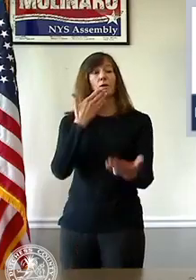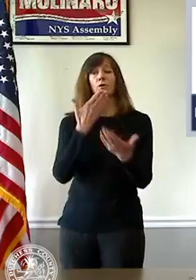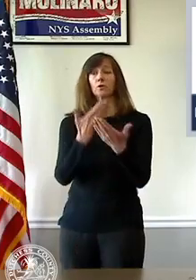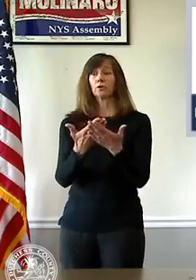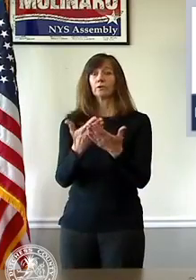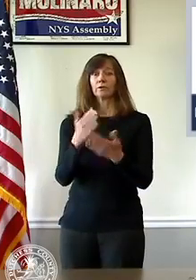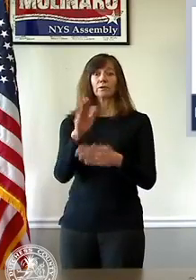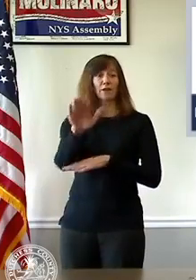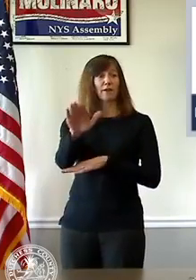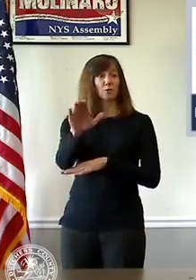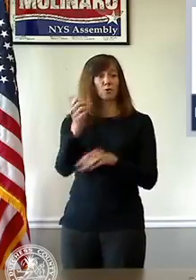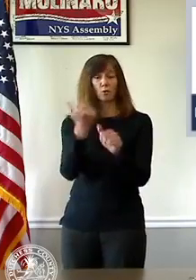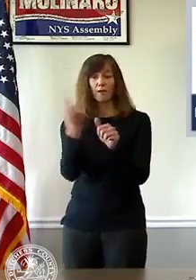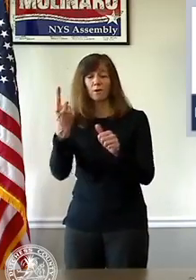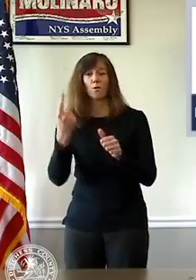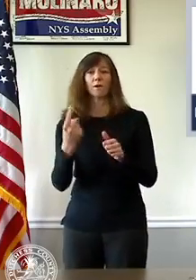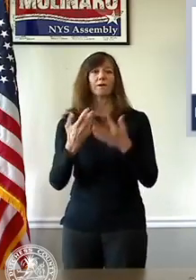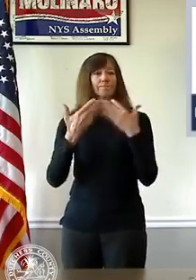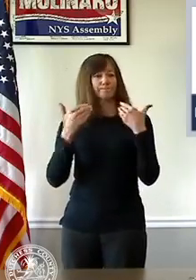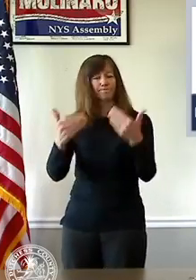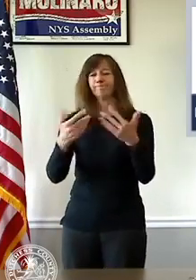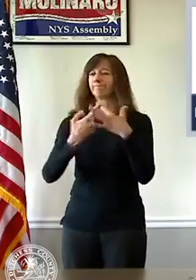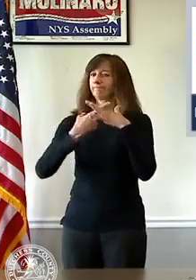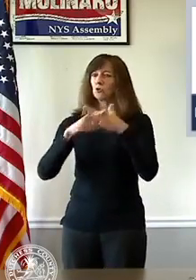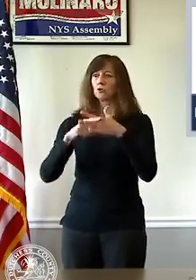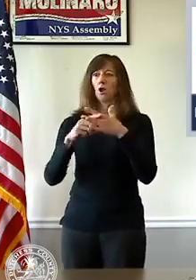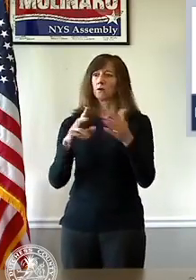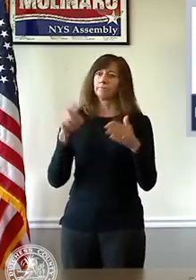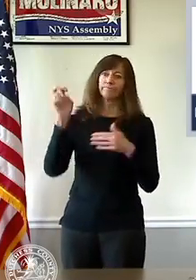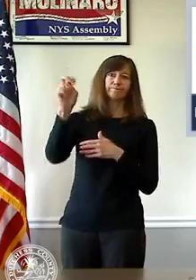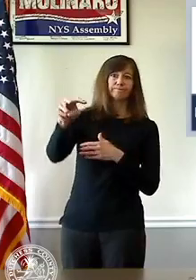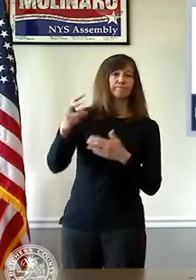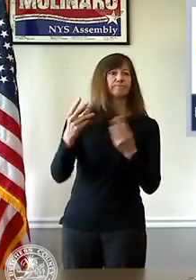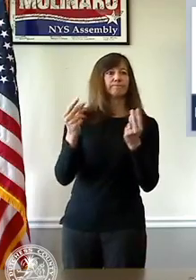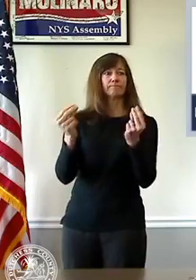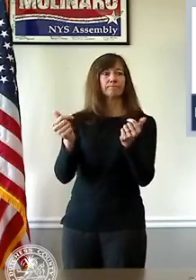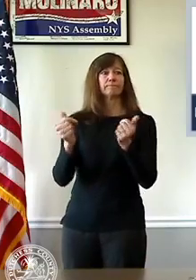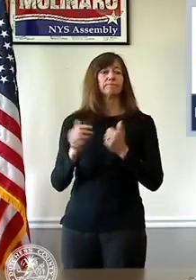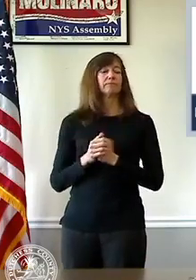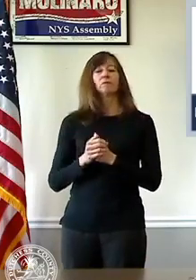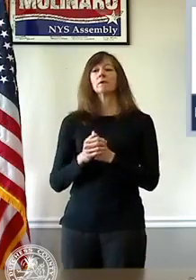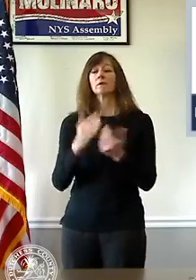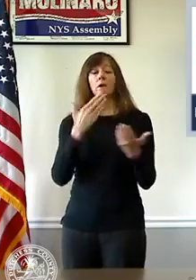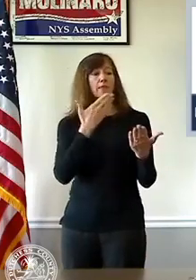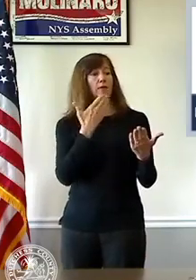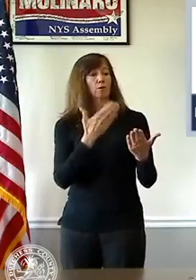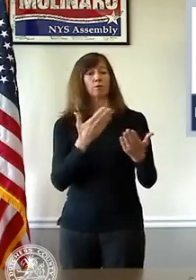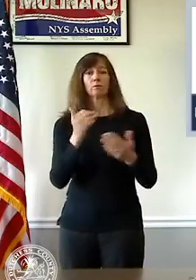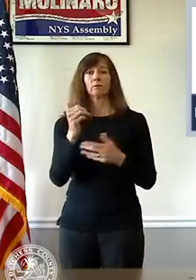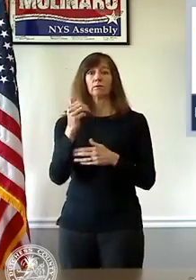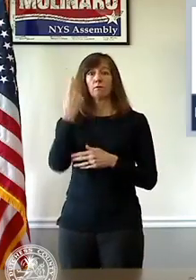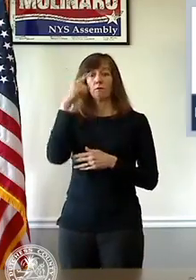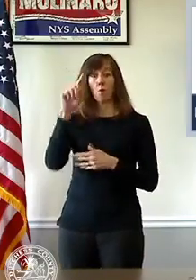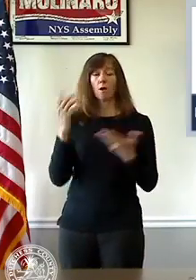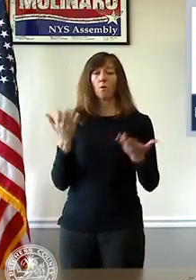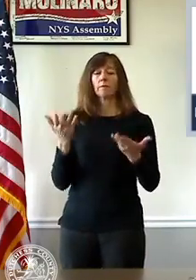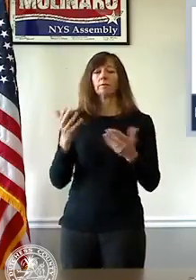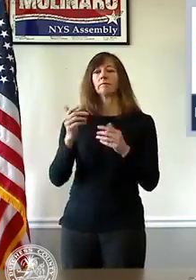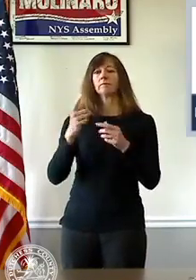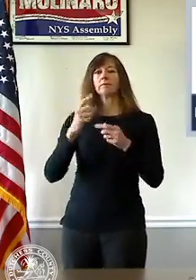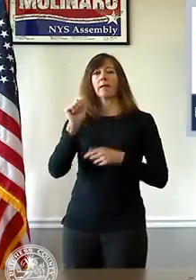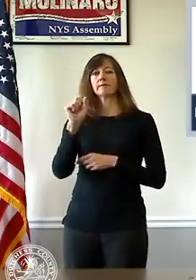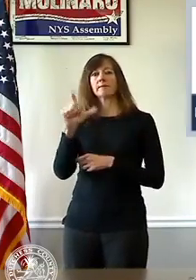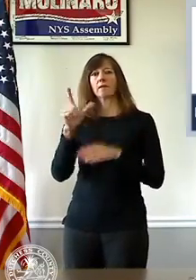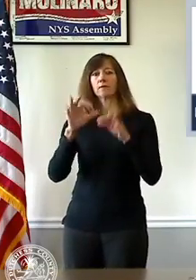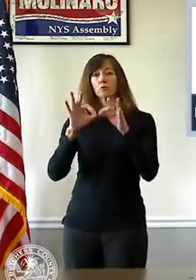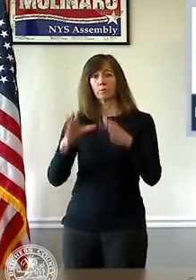Good afternoon, everyone. Thanks. We're going to get started. Jump right in. Thanks to our American Sign Language interpreters. I want to,